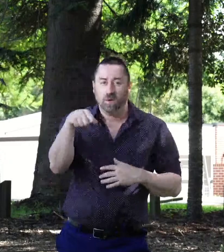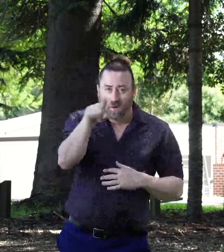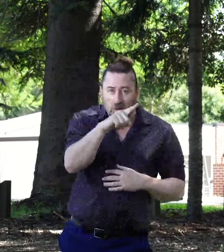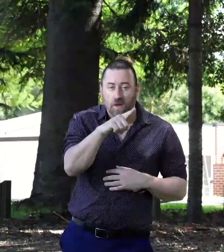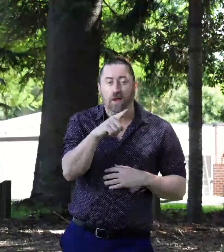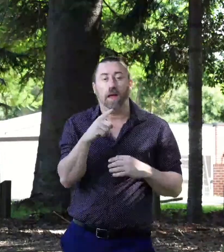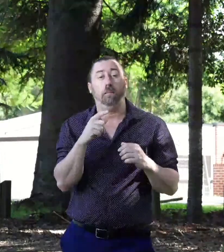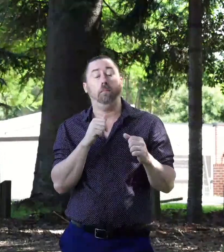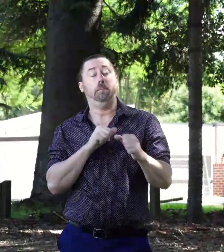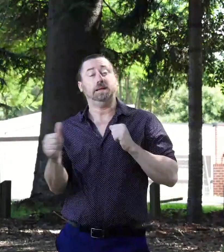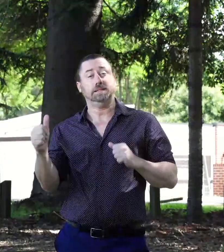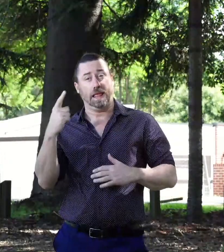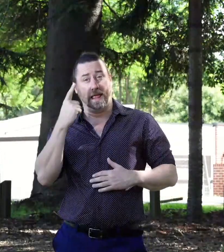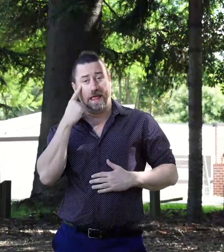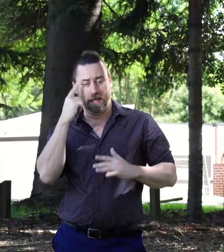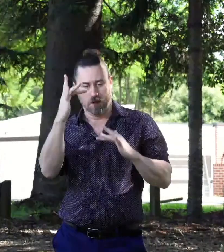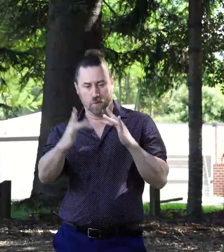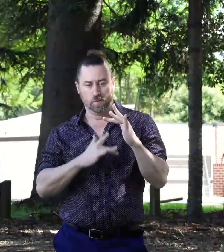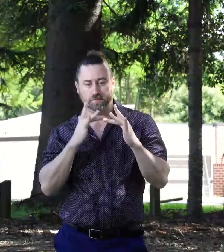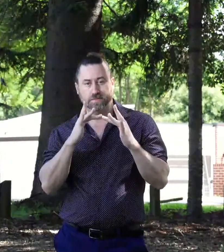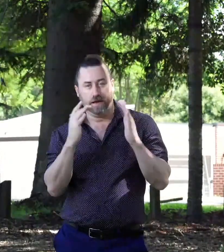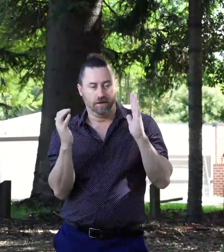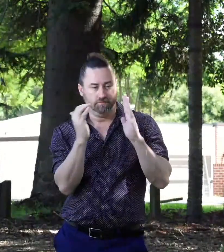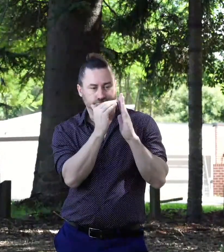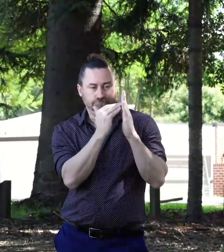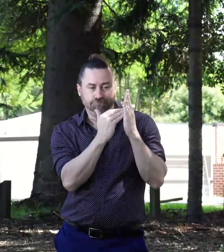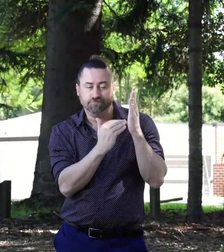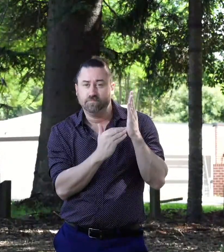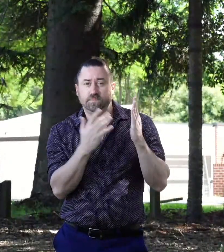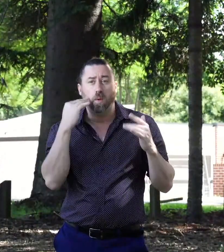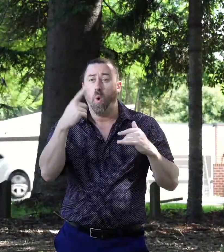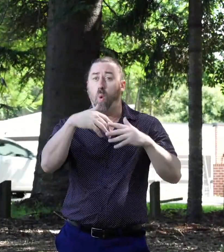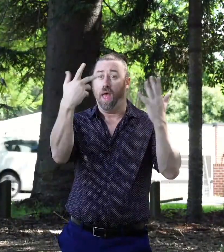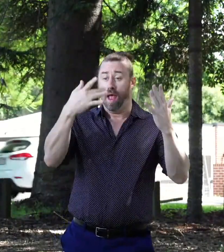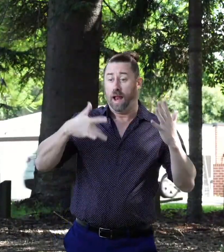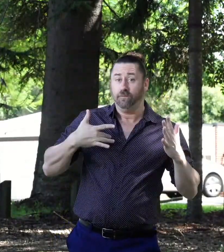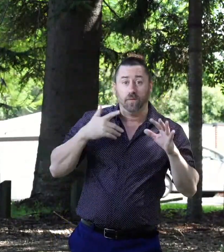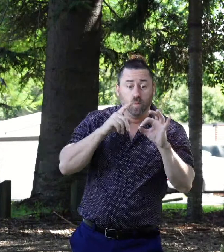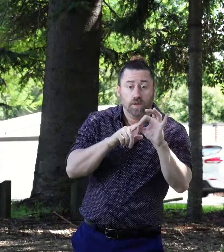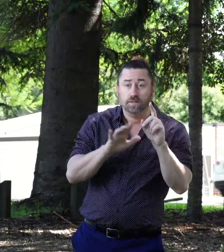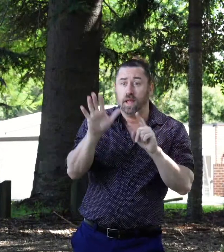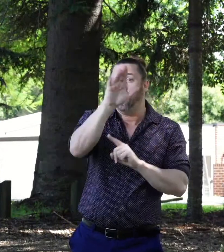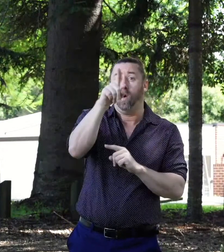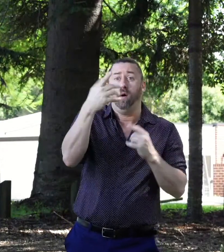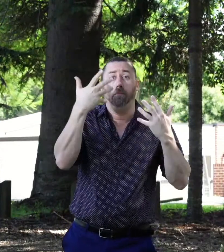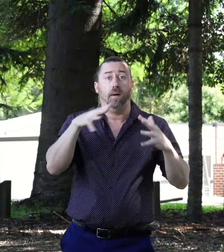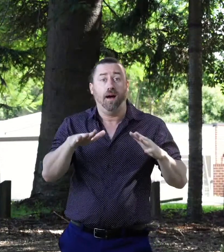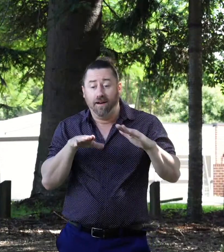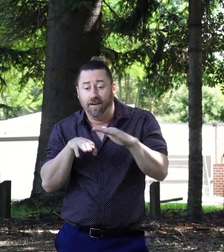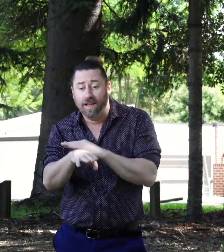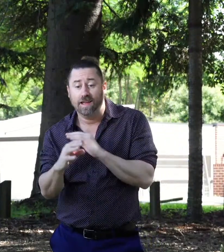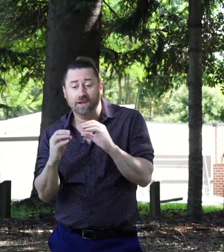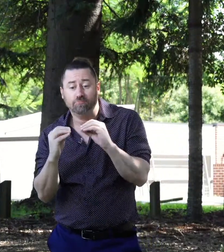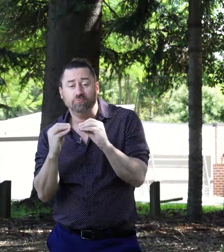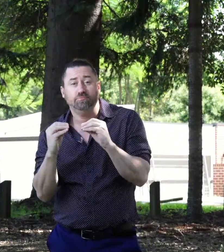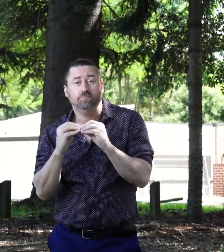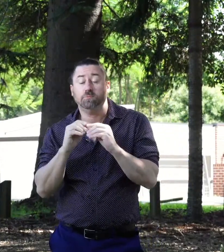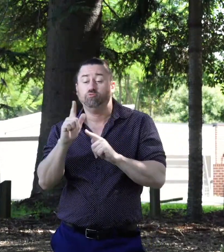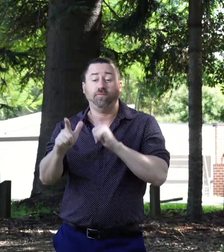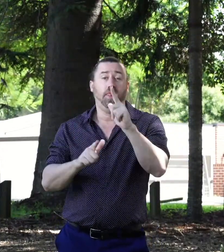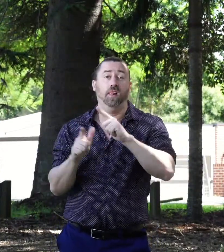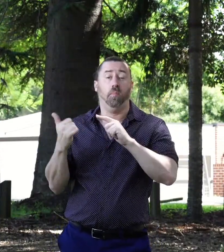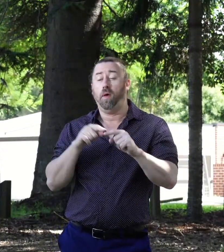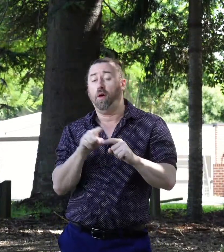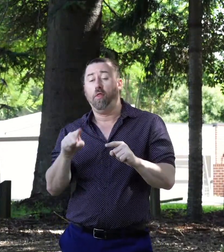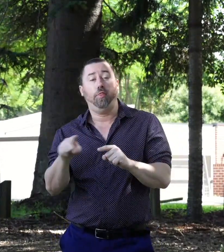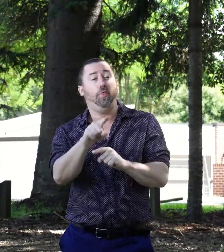the website. So no matter where you live in Queensland, or if you've been travelling in Brisbane and are now